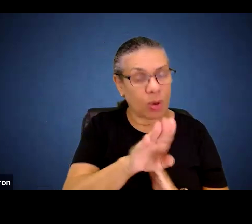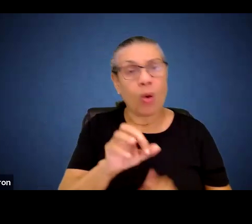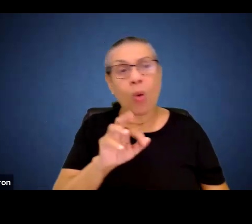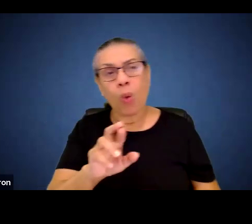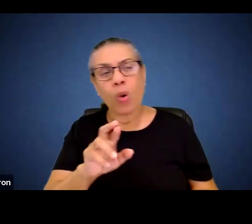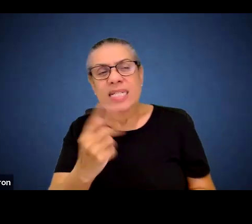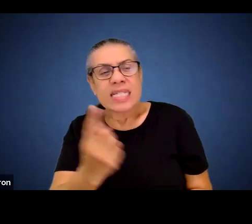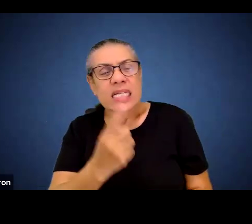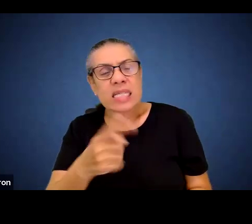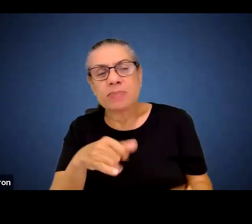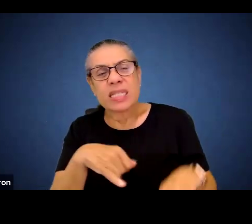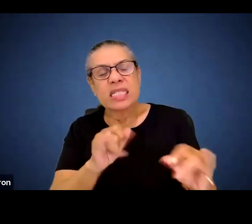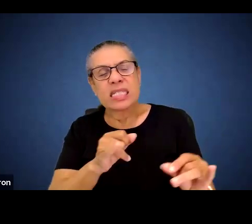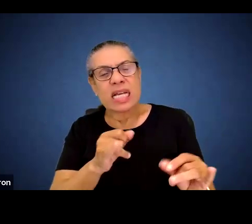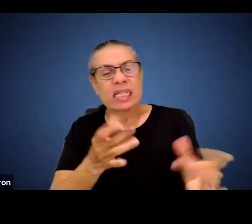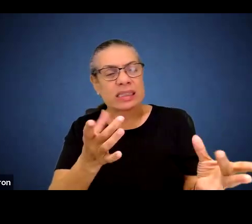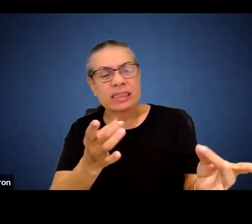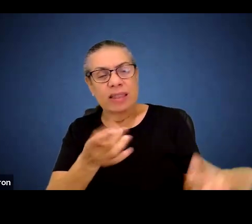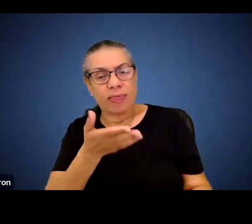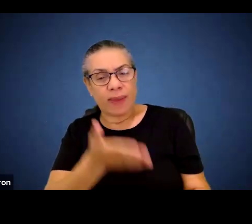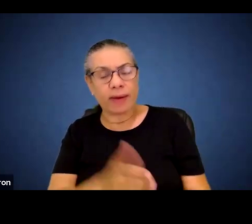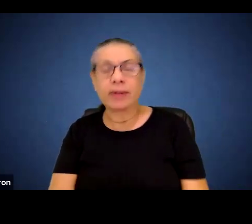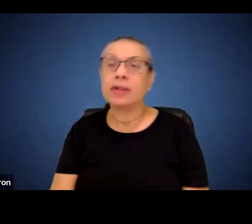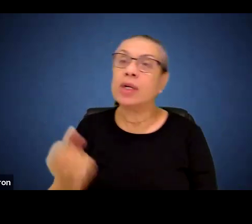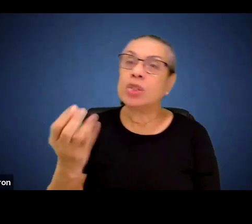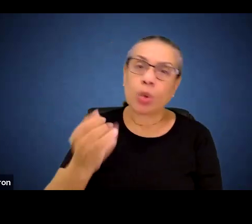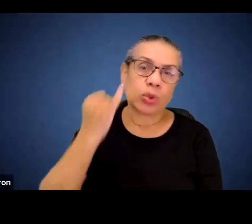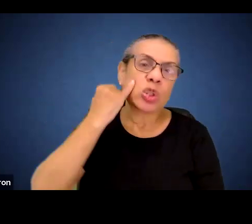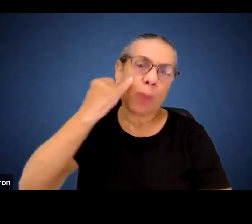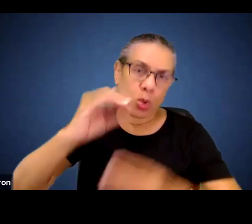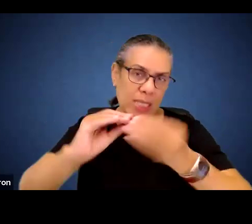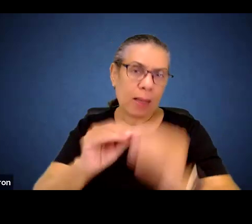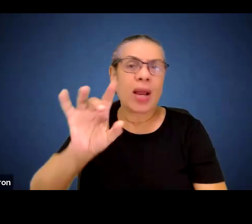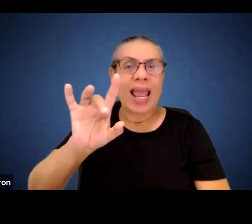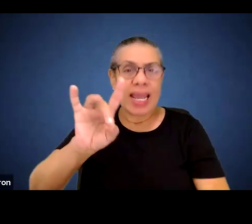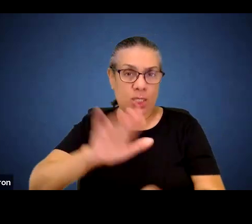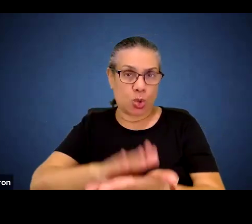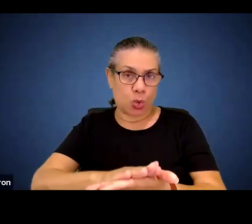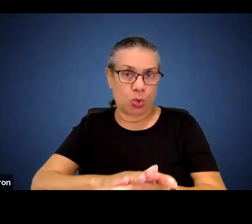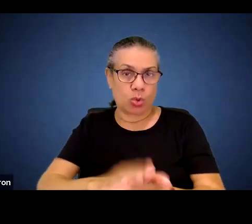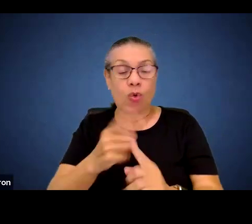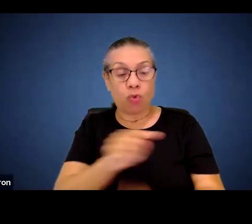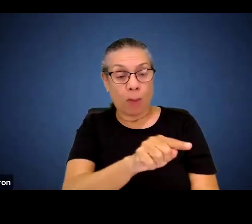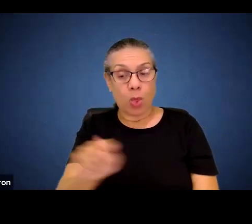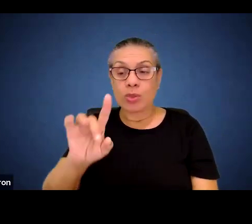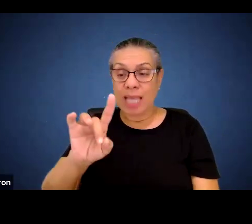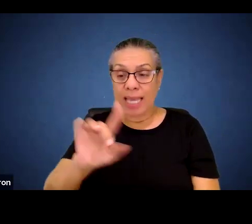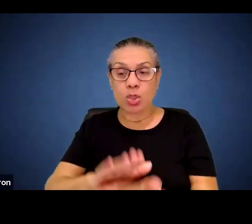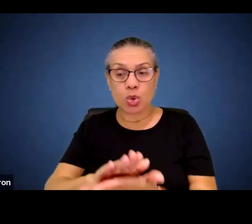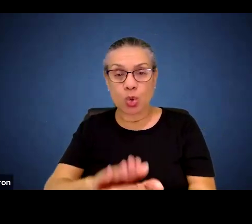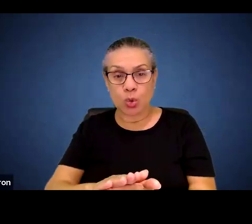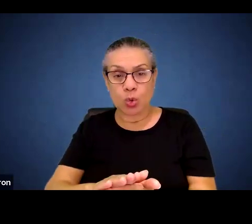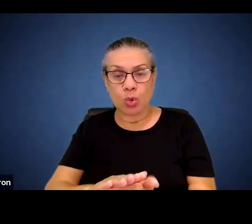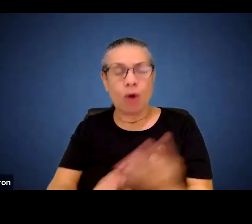figure something else out? So let's just say the number is 8. It may be of those 8, we're very confident in